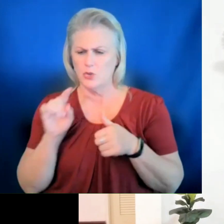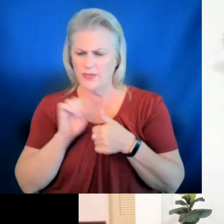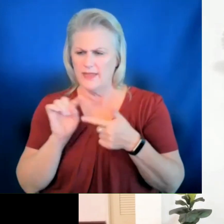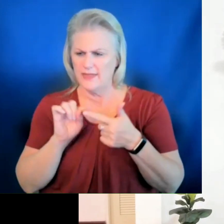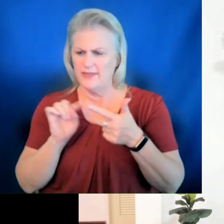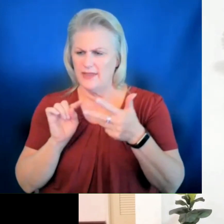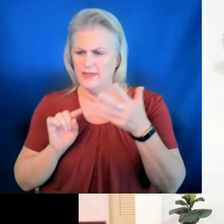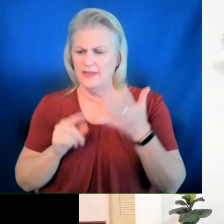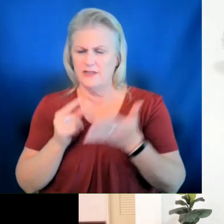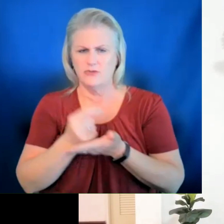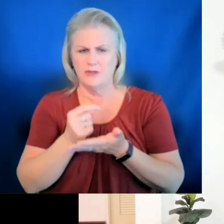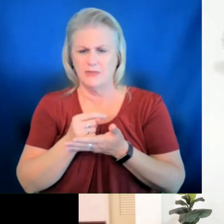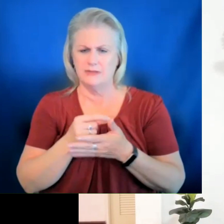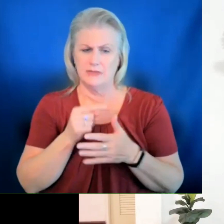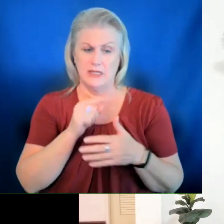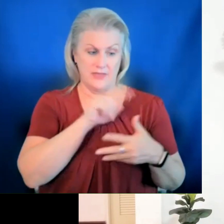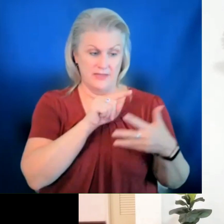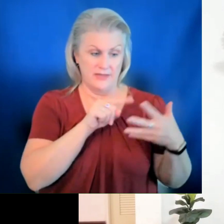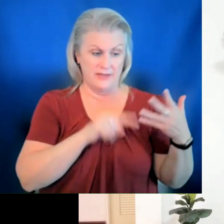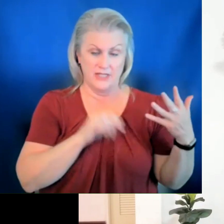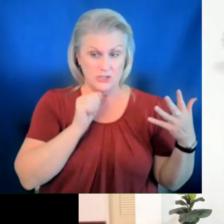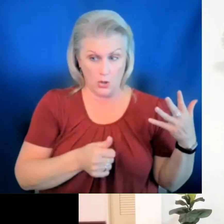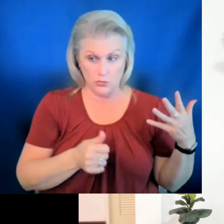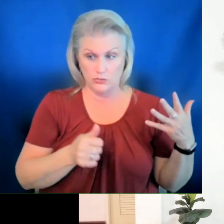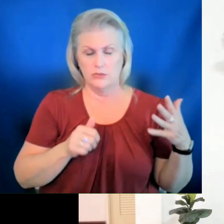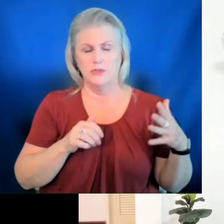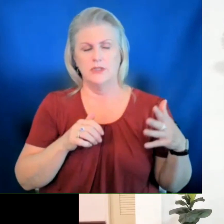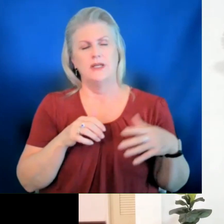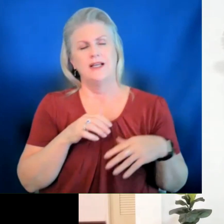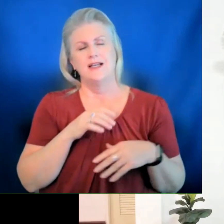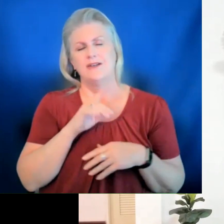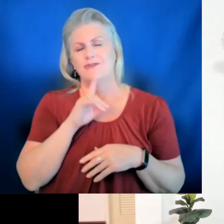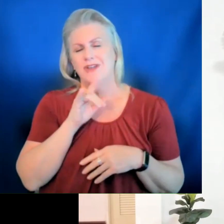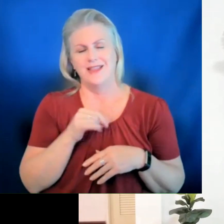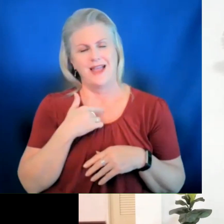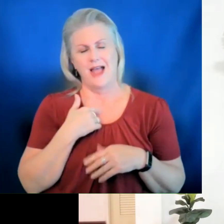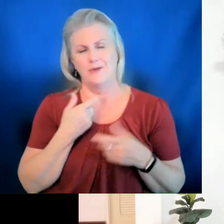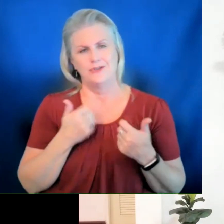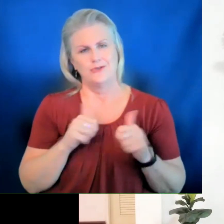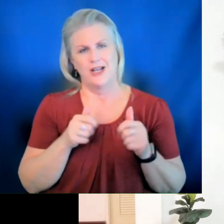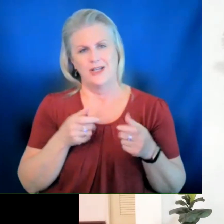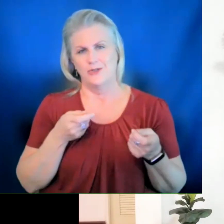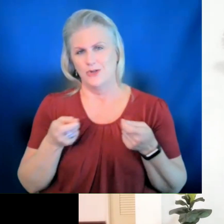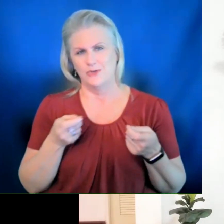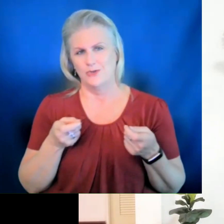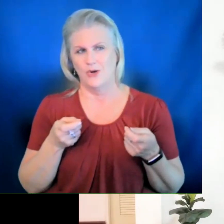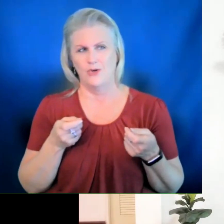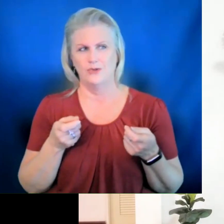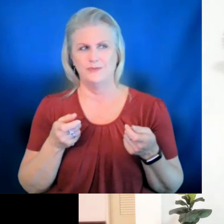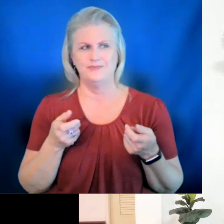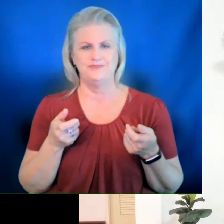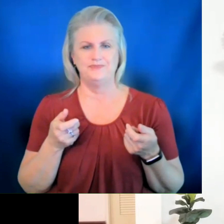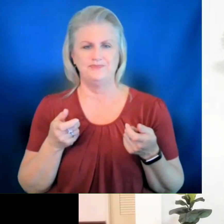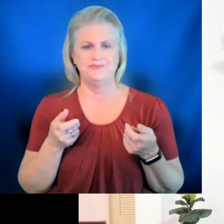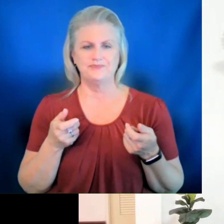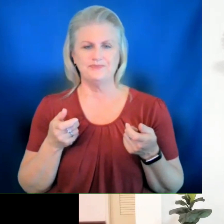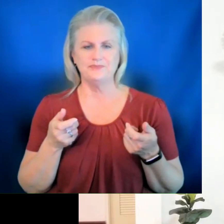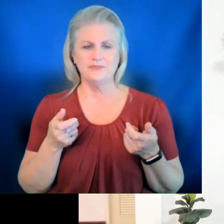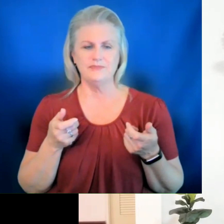do certain treatments and not do certain things, what I was actually trying to